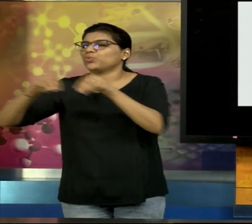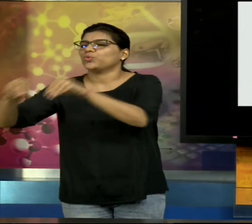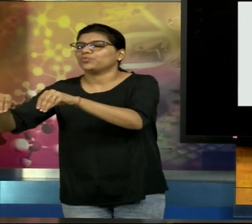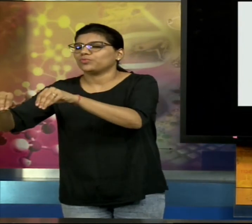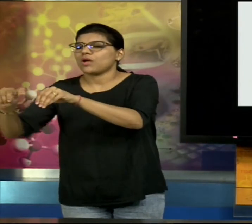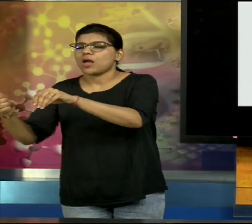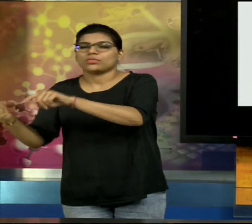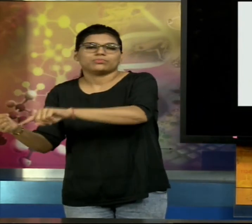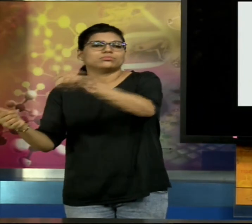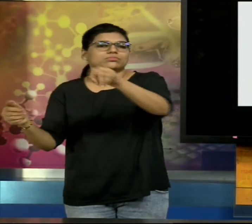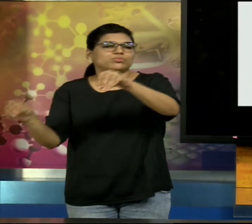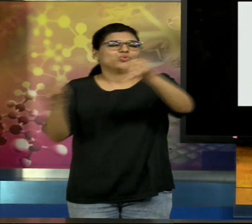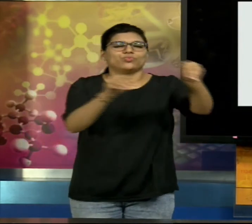This is